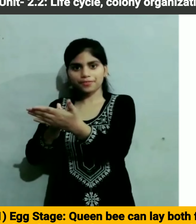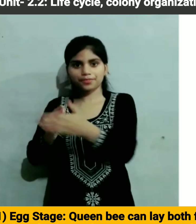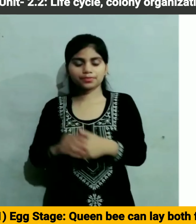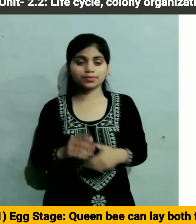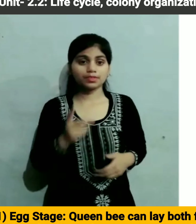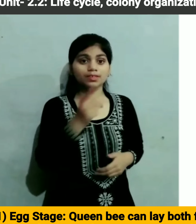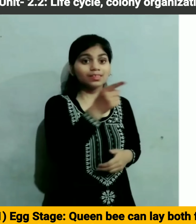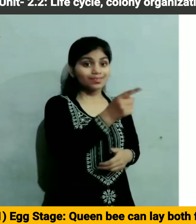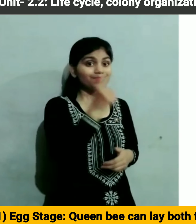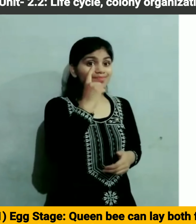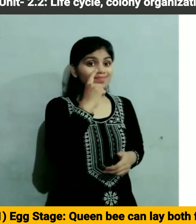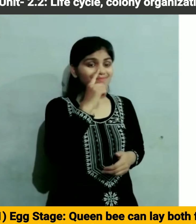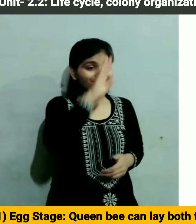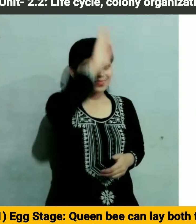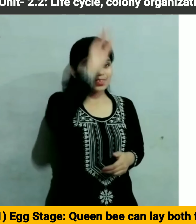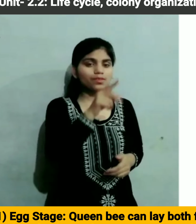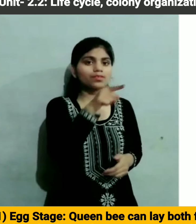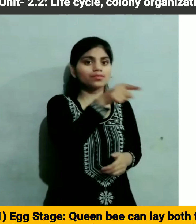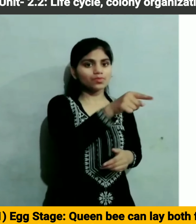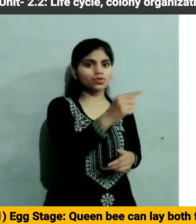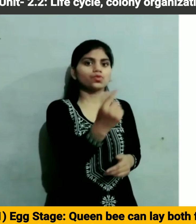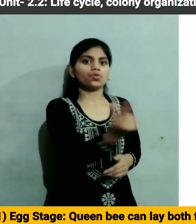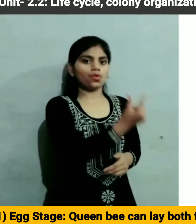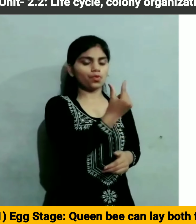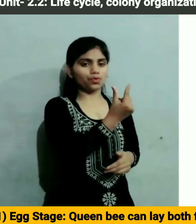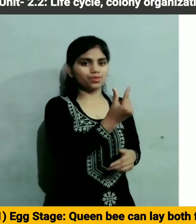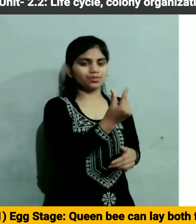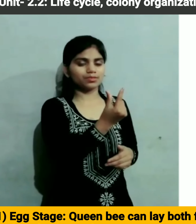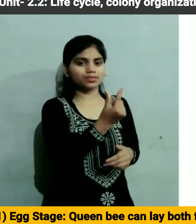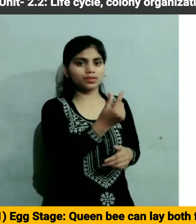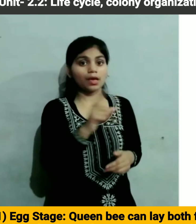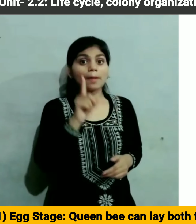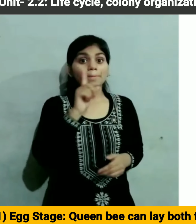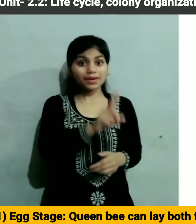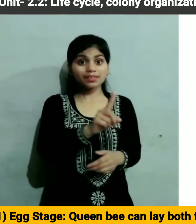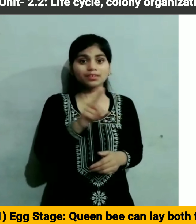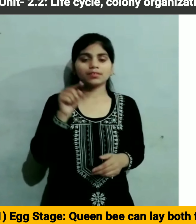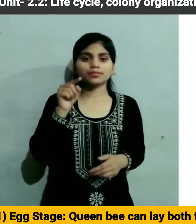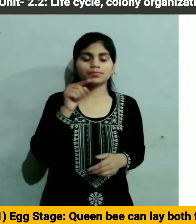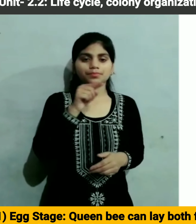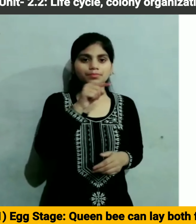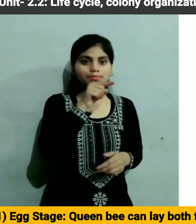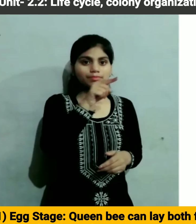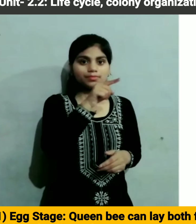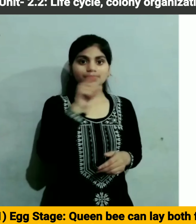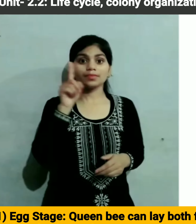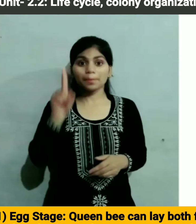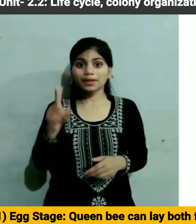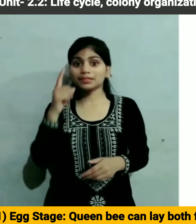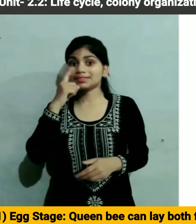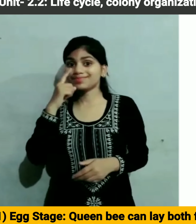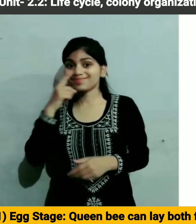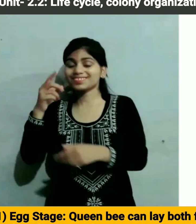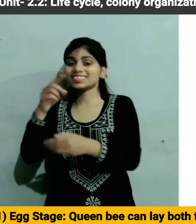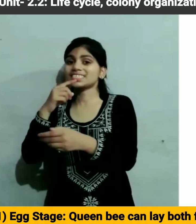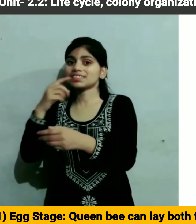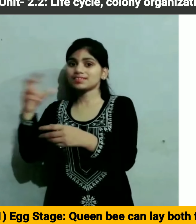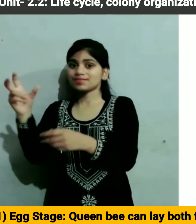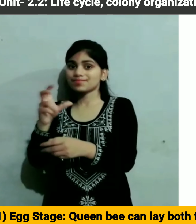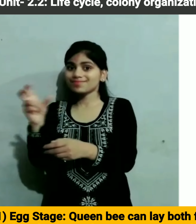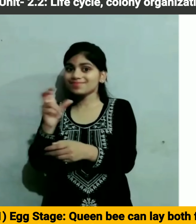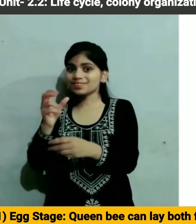bee, whereas unfertilized eggs give rise to males, that